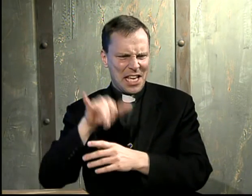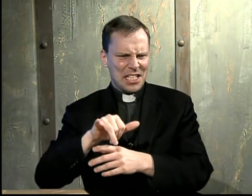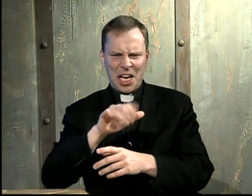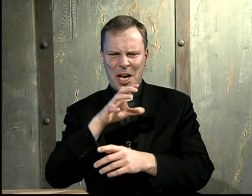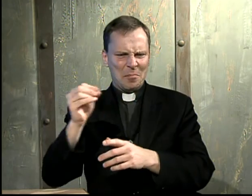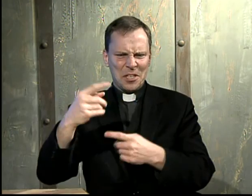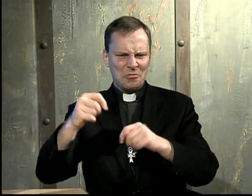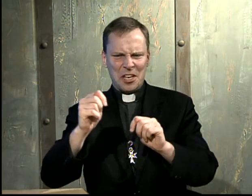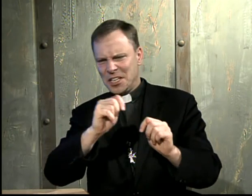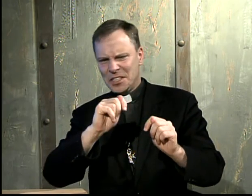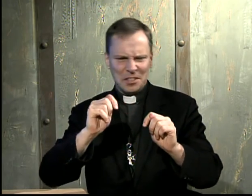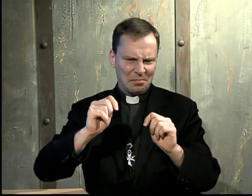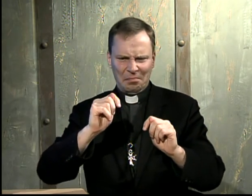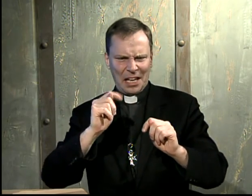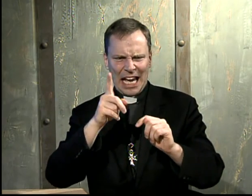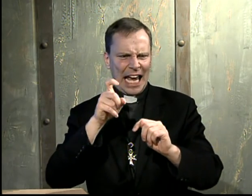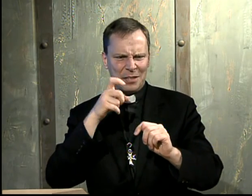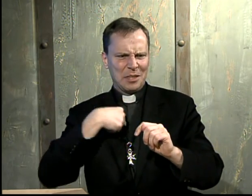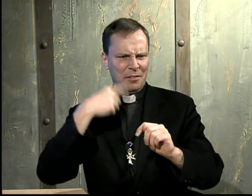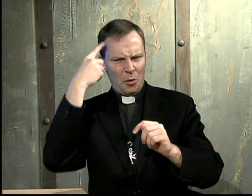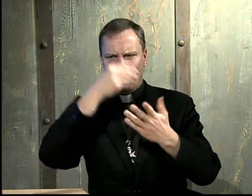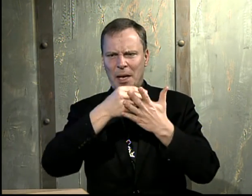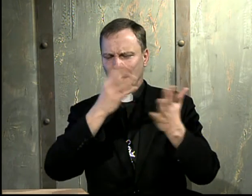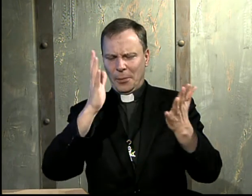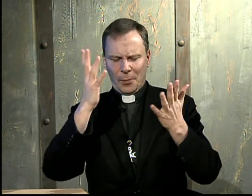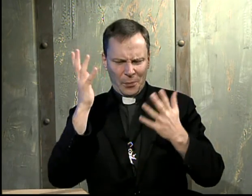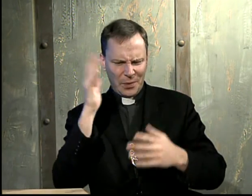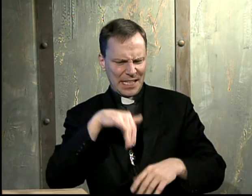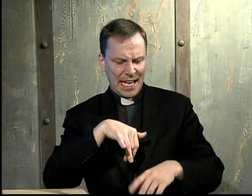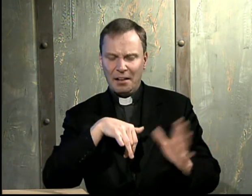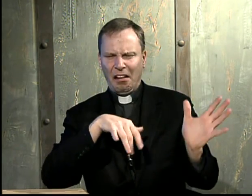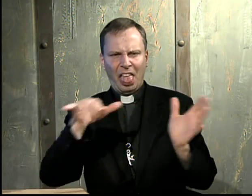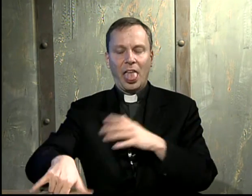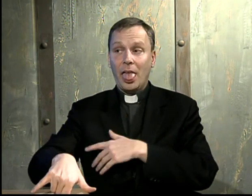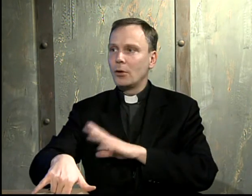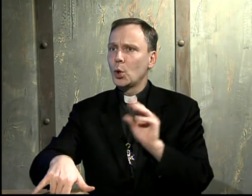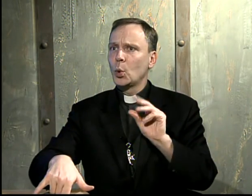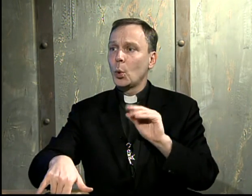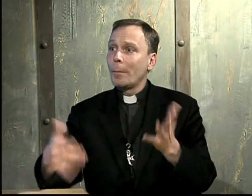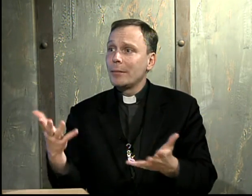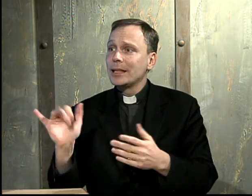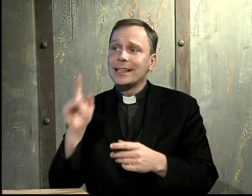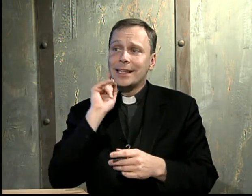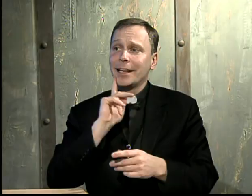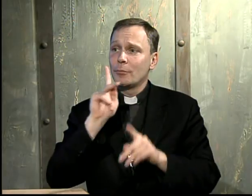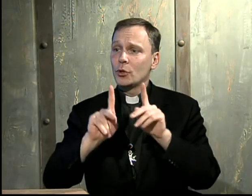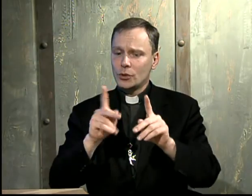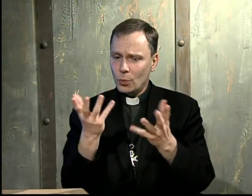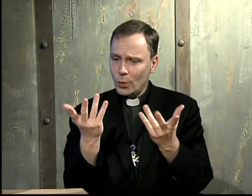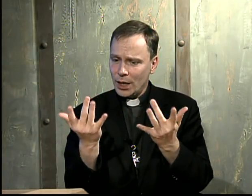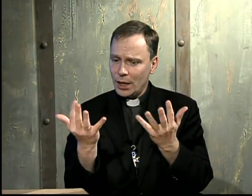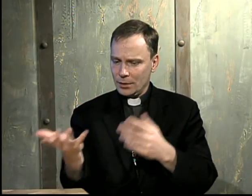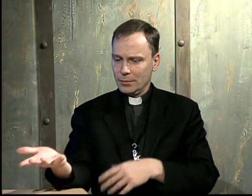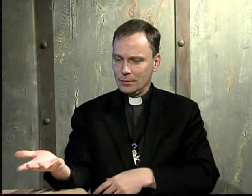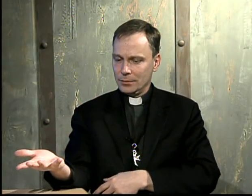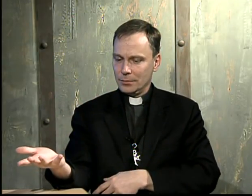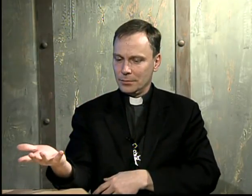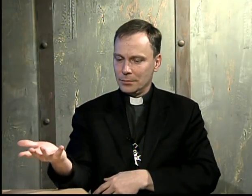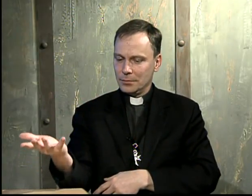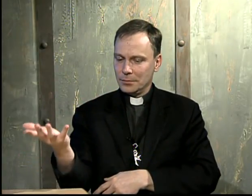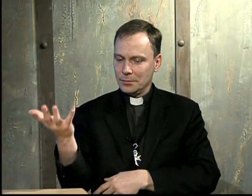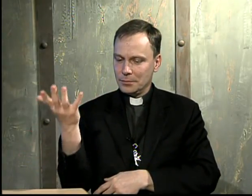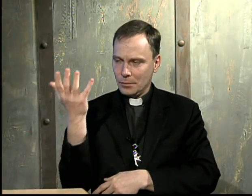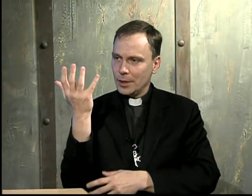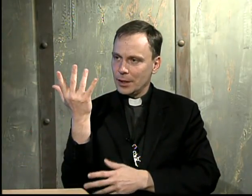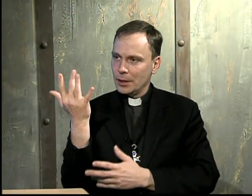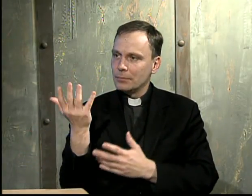it. They might perhaps think it's a company trying to sell them something and they hang up right away. But really what it